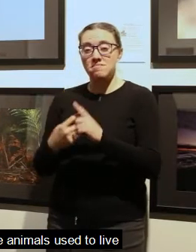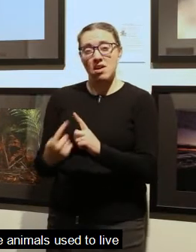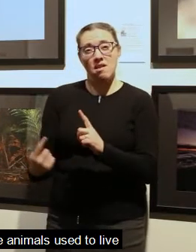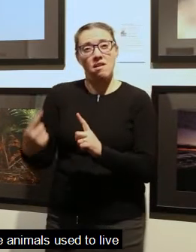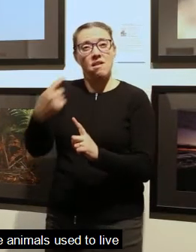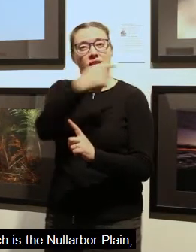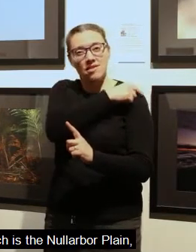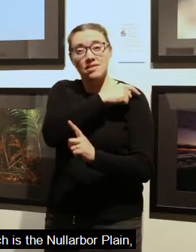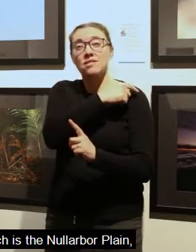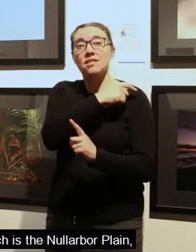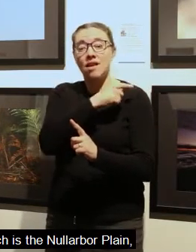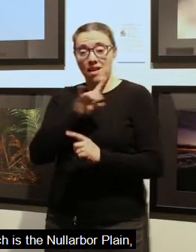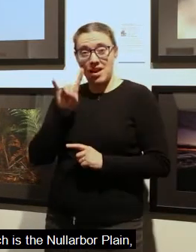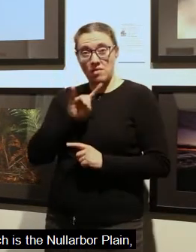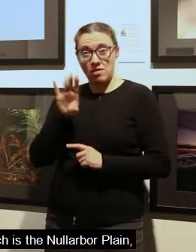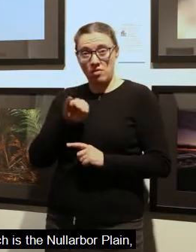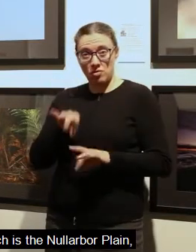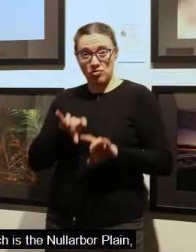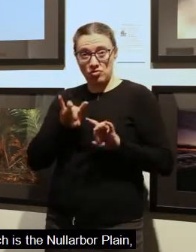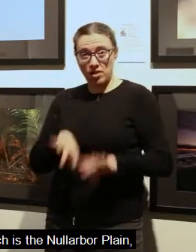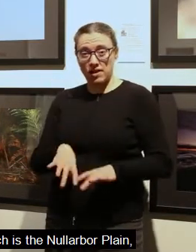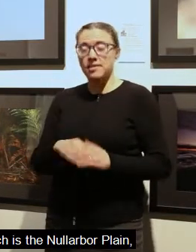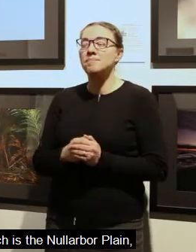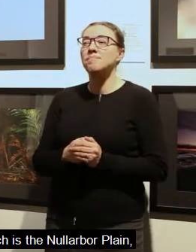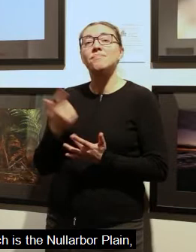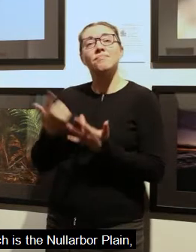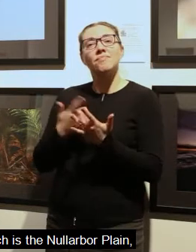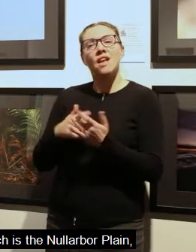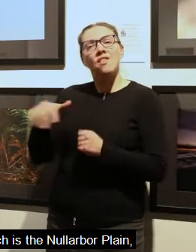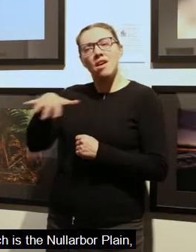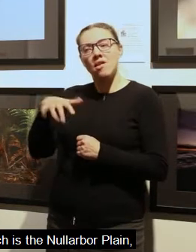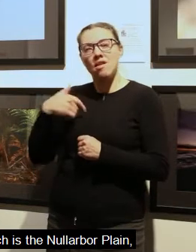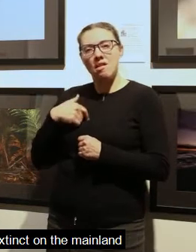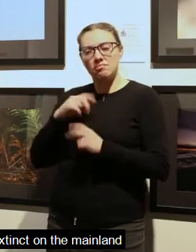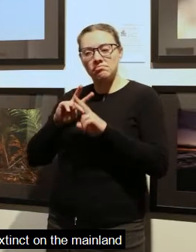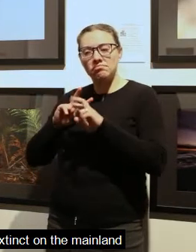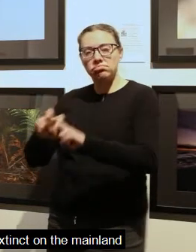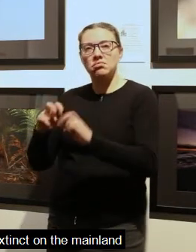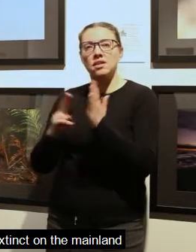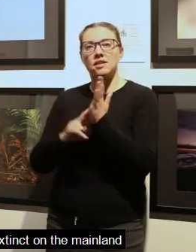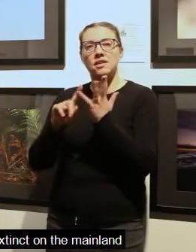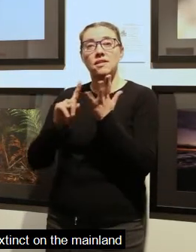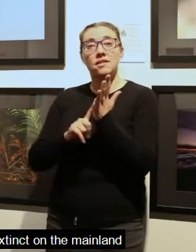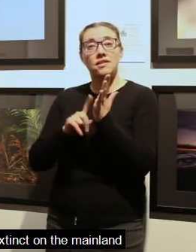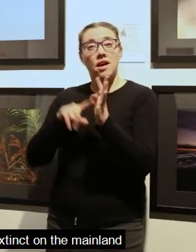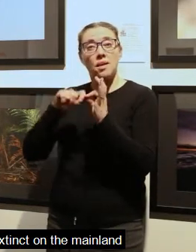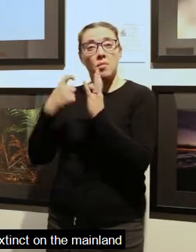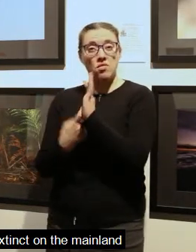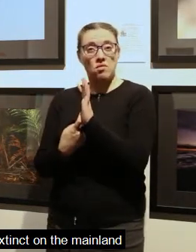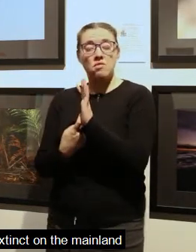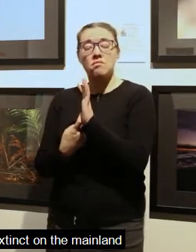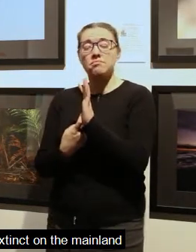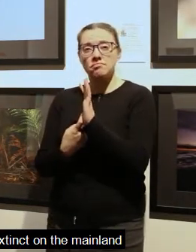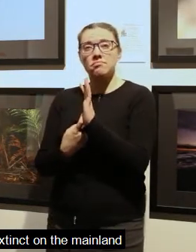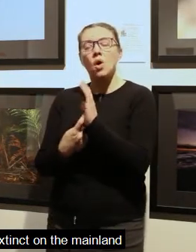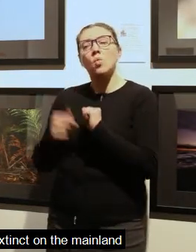to live. And from my other study site, which is the Nullarbor Plain, we've seen that devils became extinct